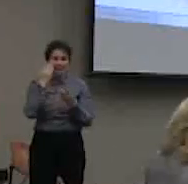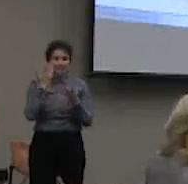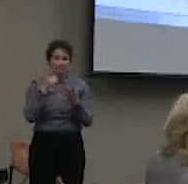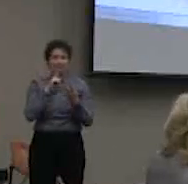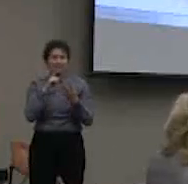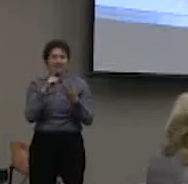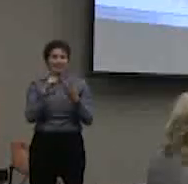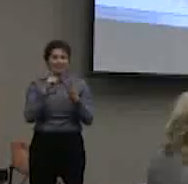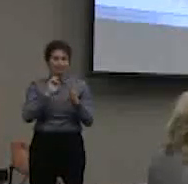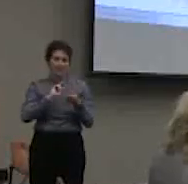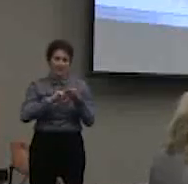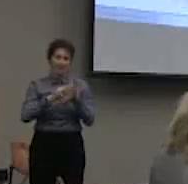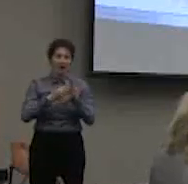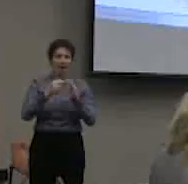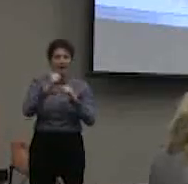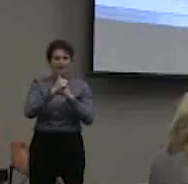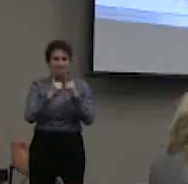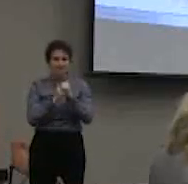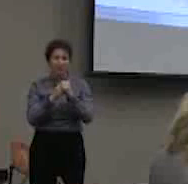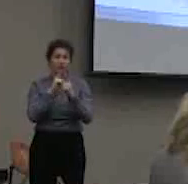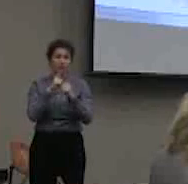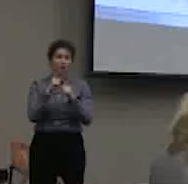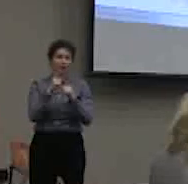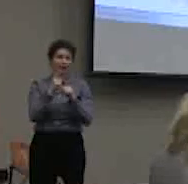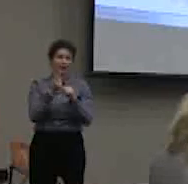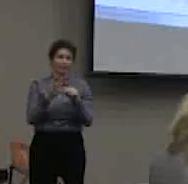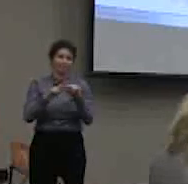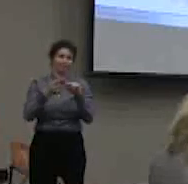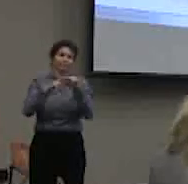to define, build, and iterate on this as we build them up.